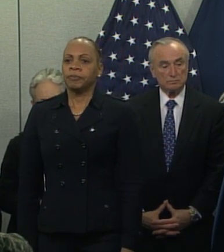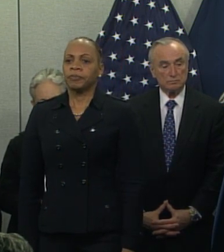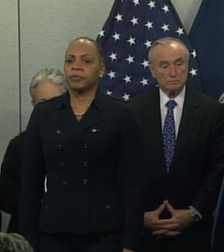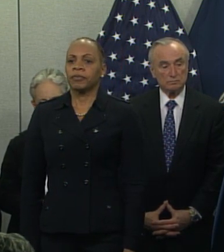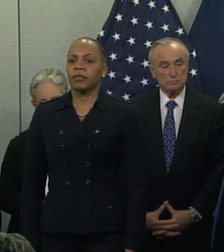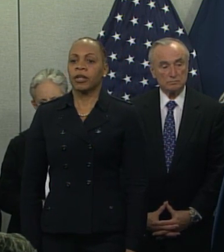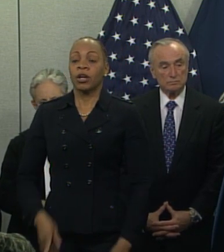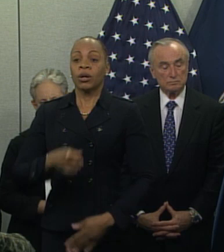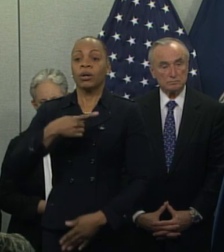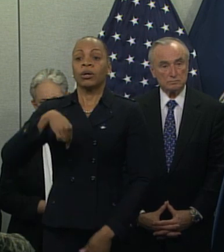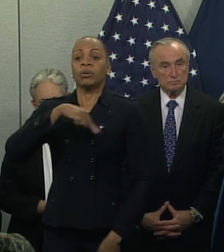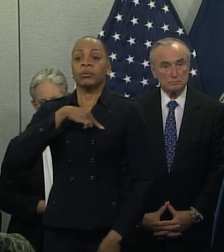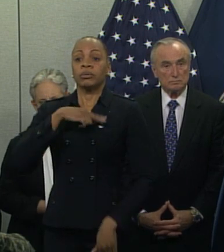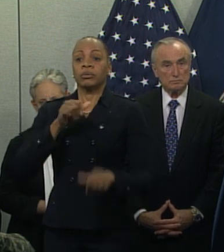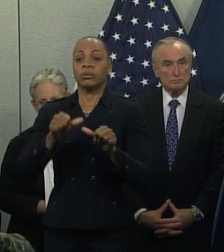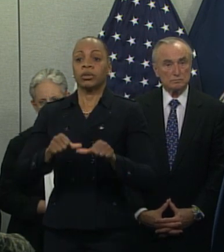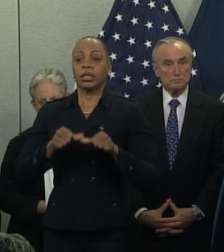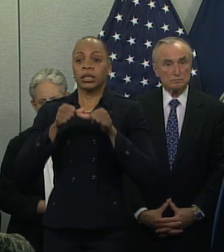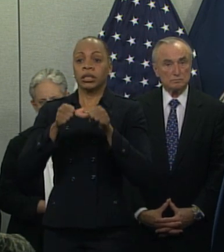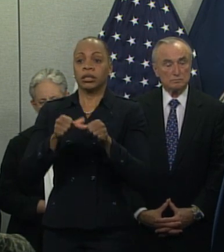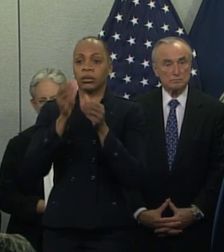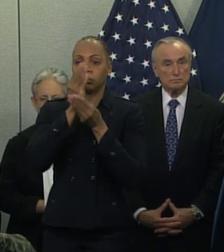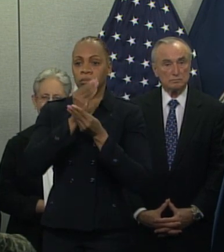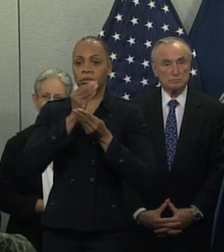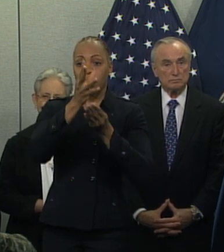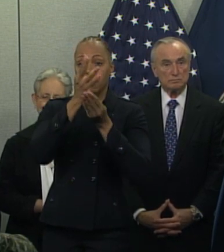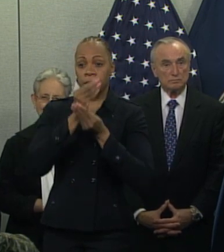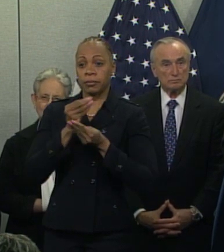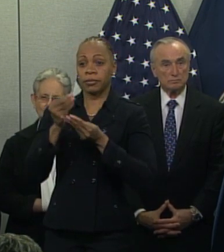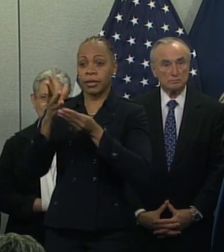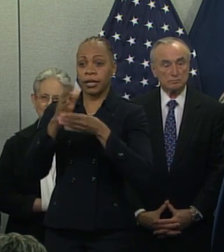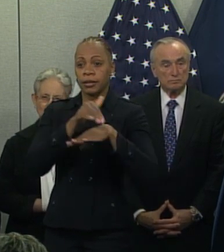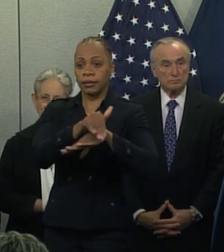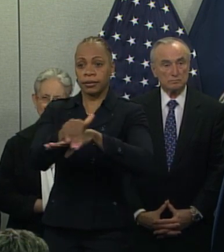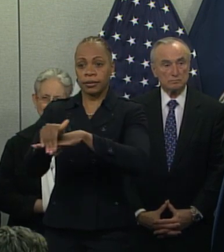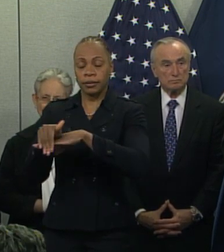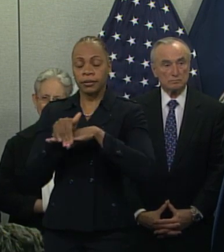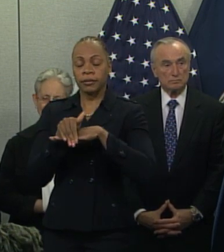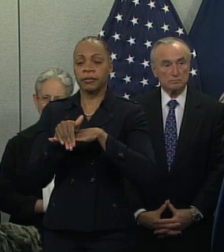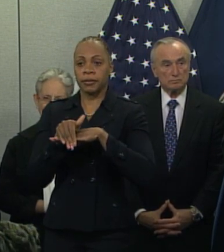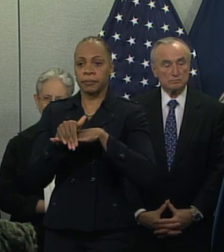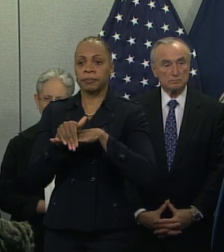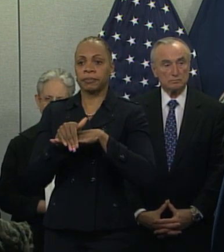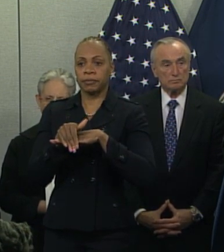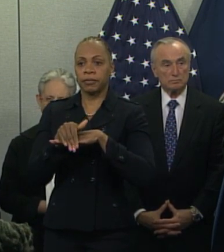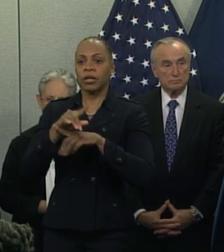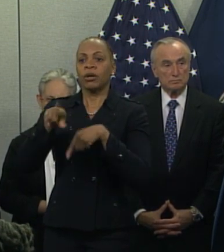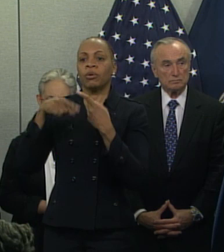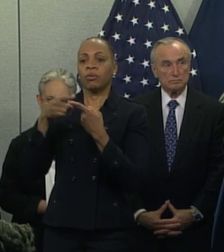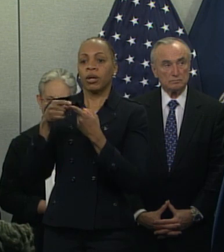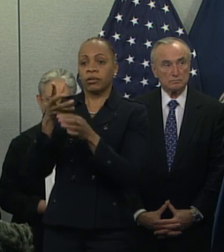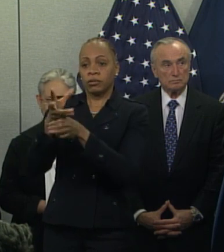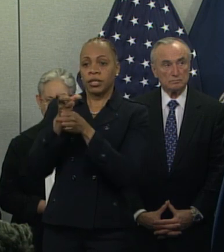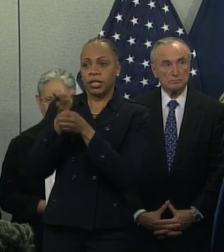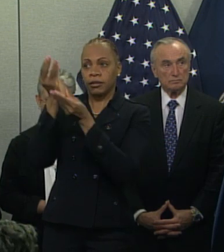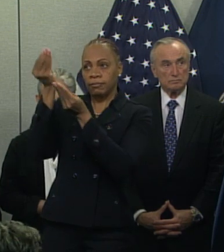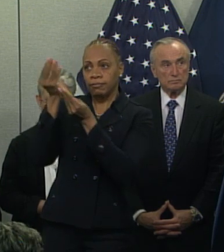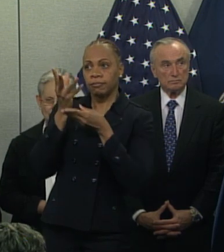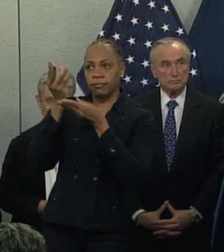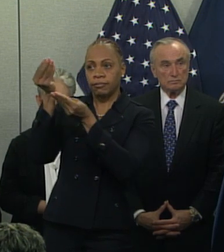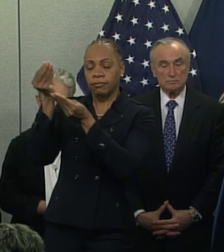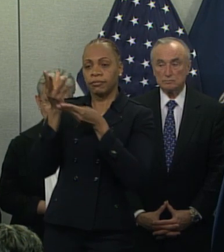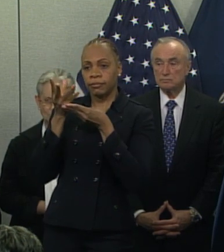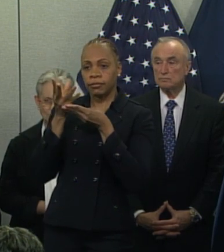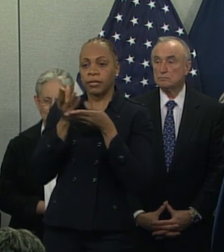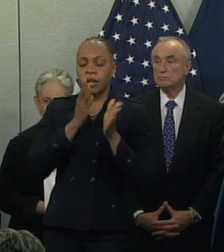Now, we'll continue to update you into this evening as we get additional updates, as there are